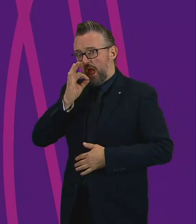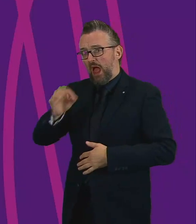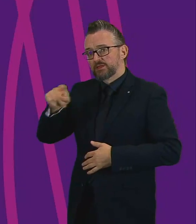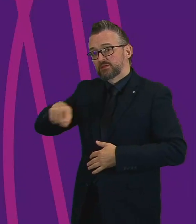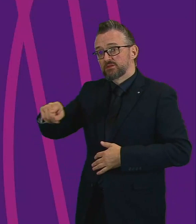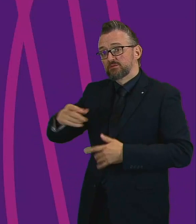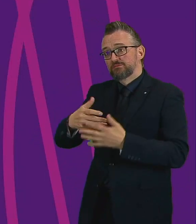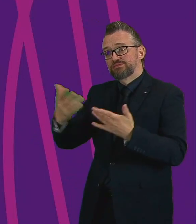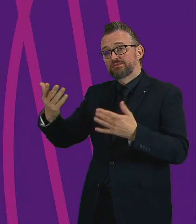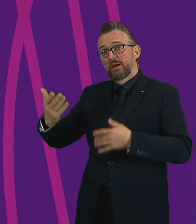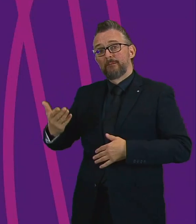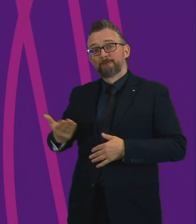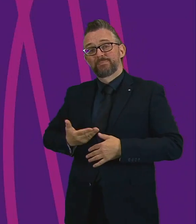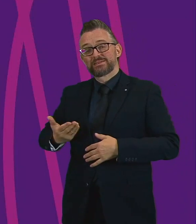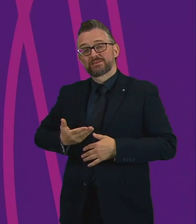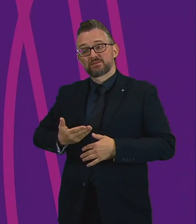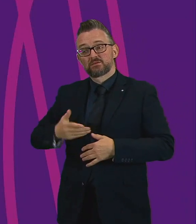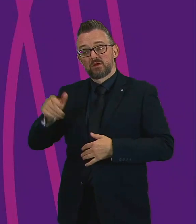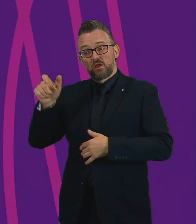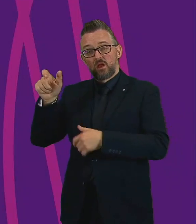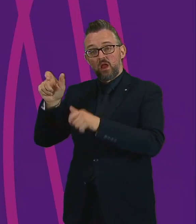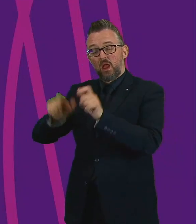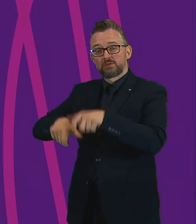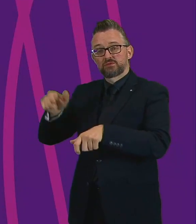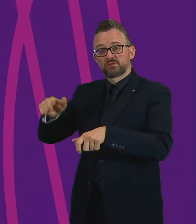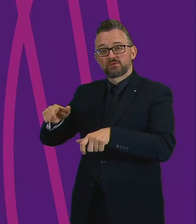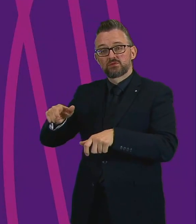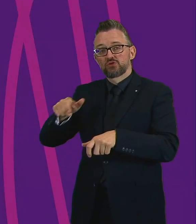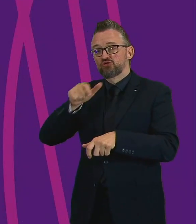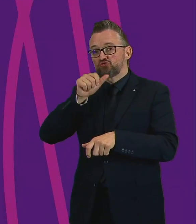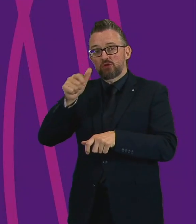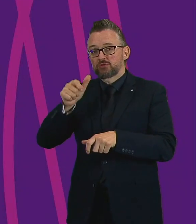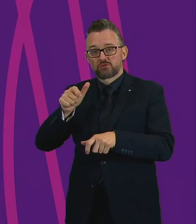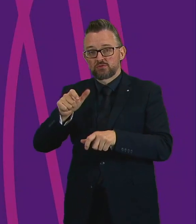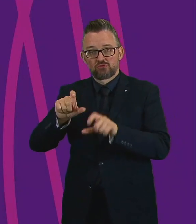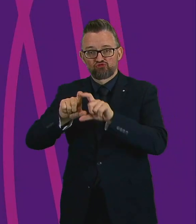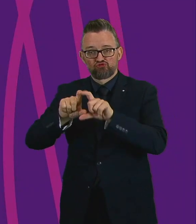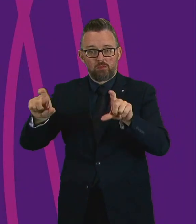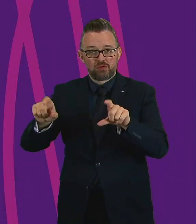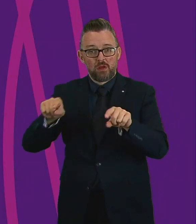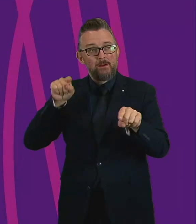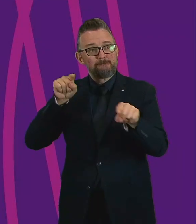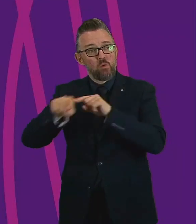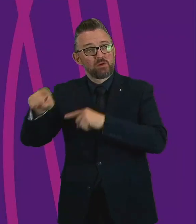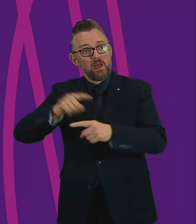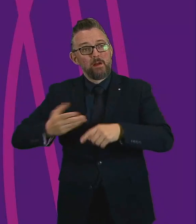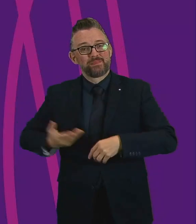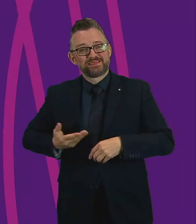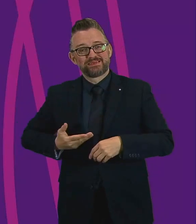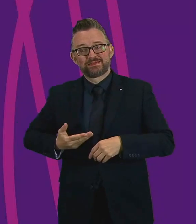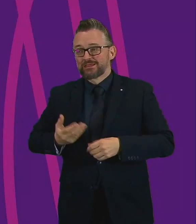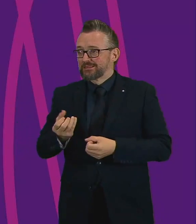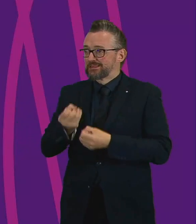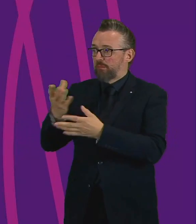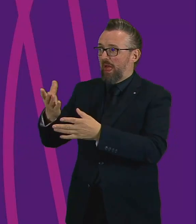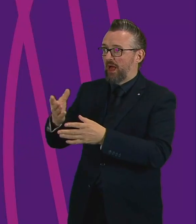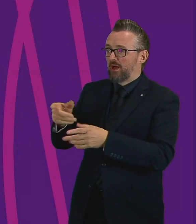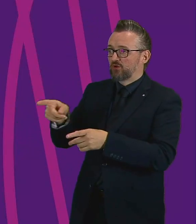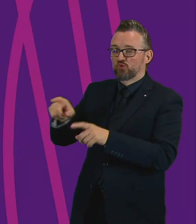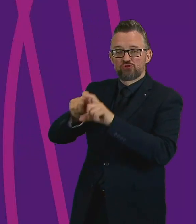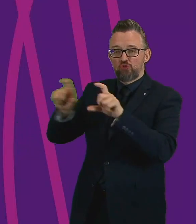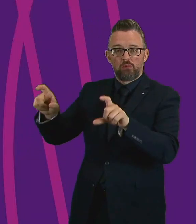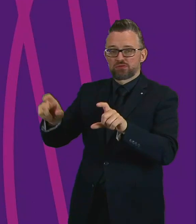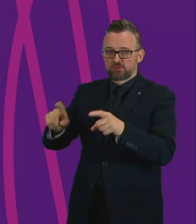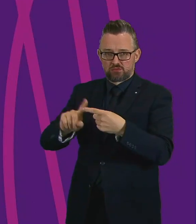many businesses, the customers, and it's not shops? Most businesses are not necessarily supplying shops. So that's the first